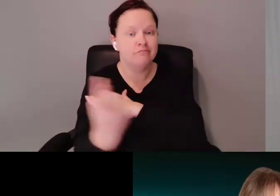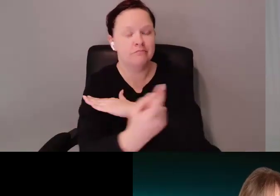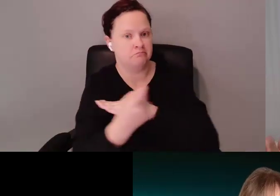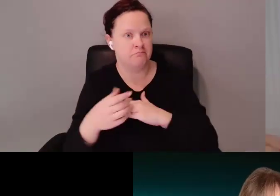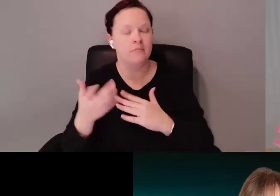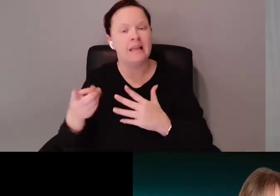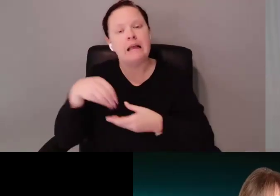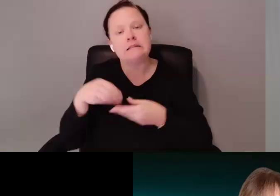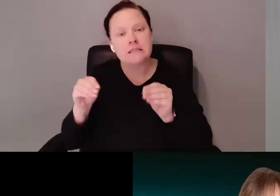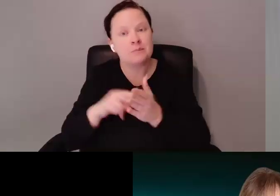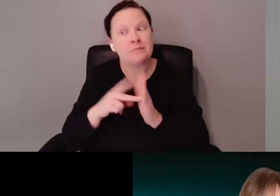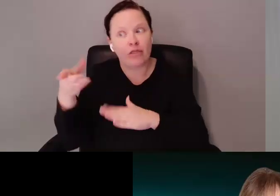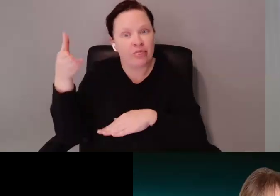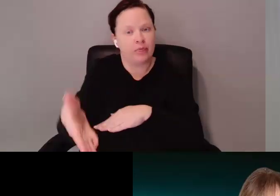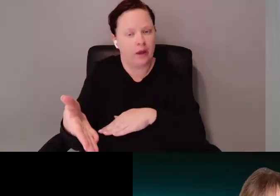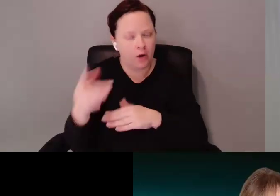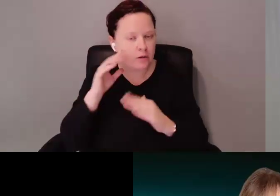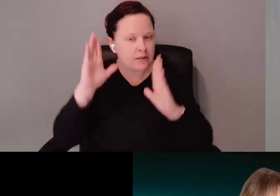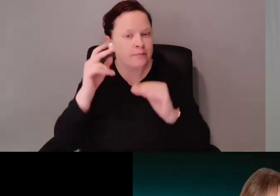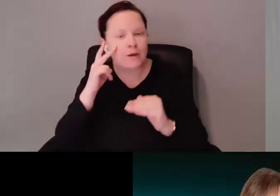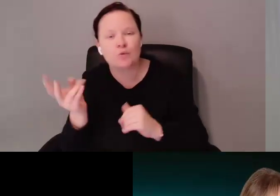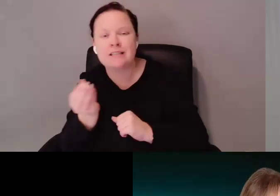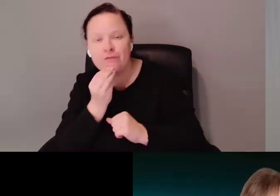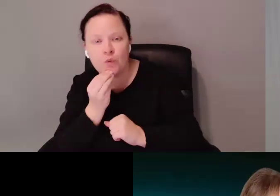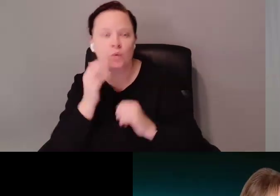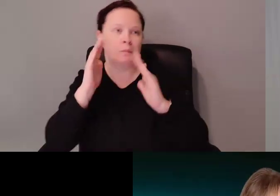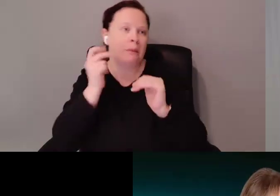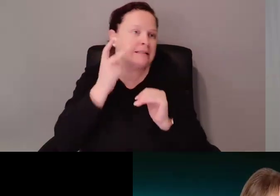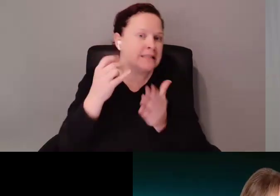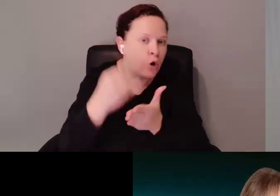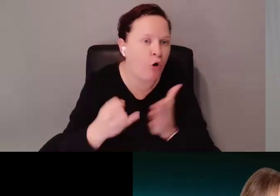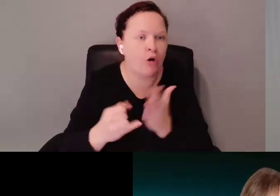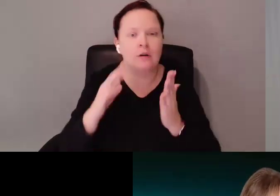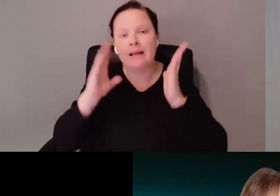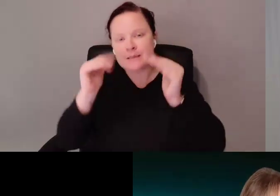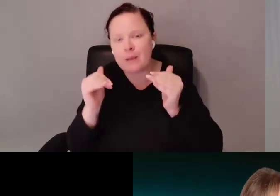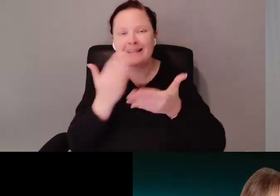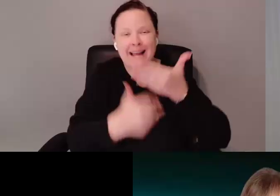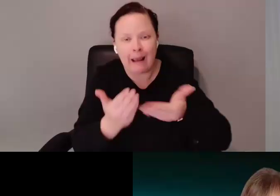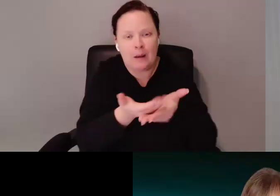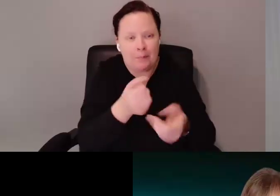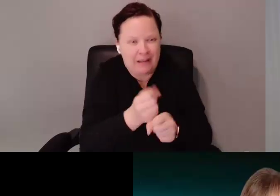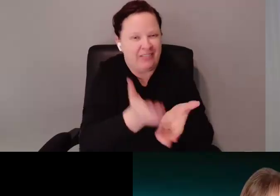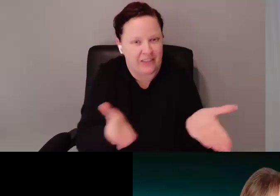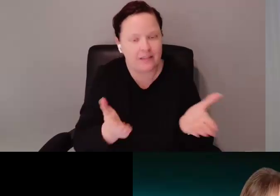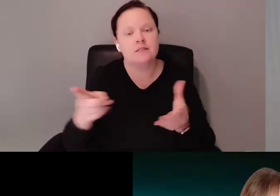as they're already there. They're expecting to see some food and some artwork, some handmade things. So